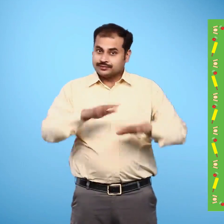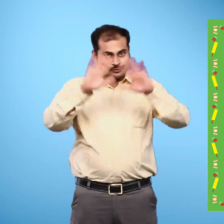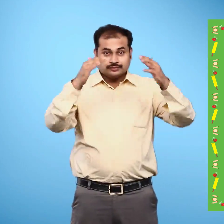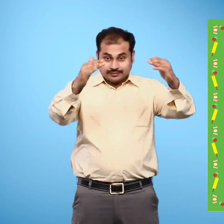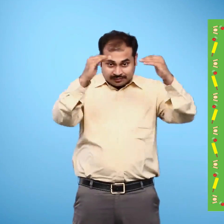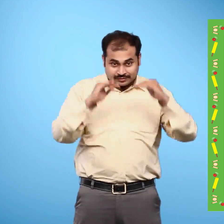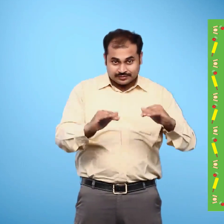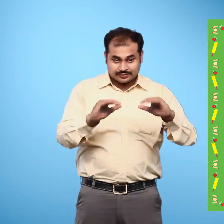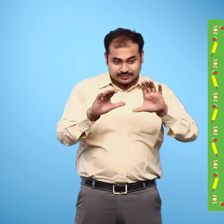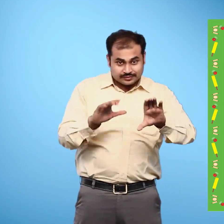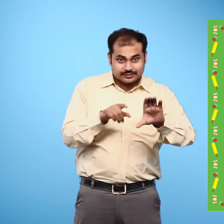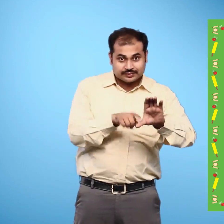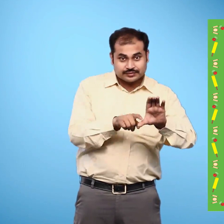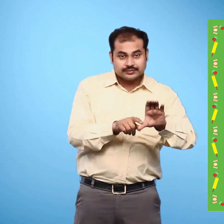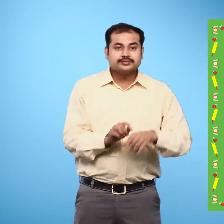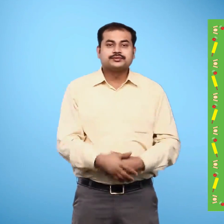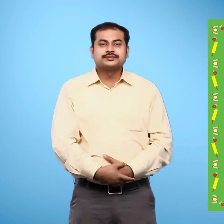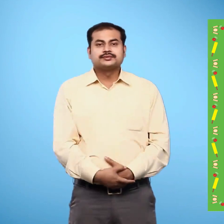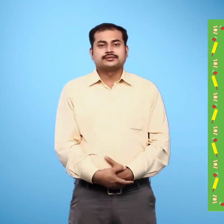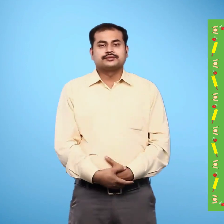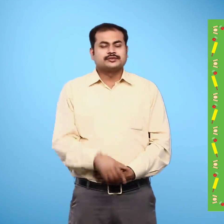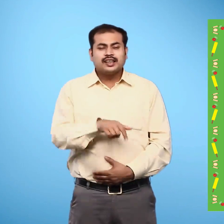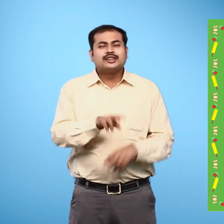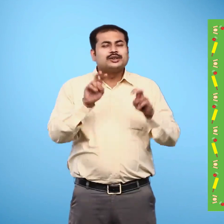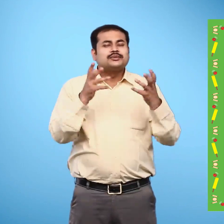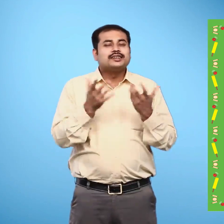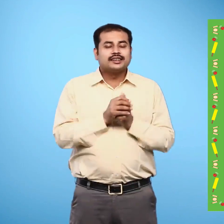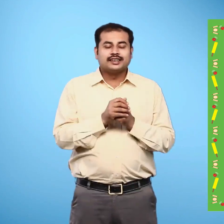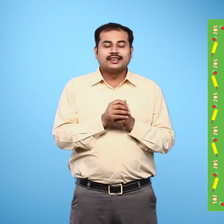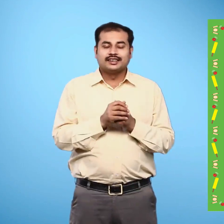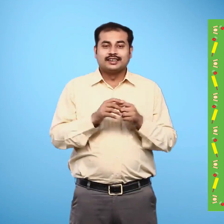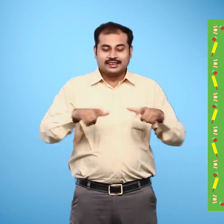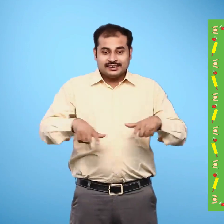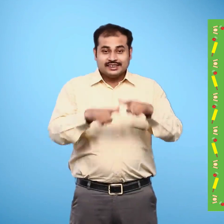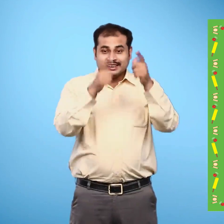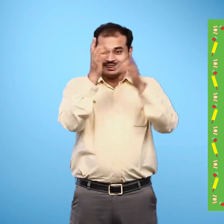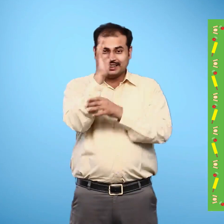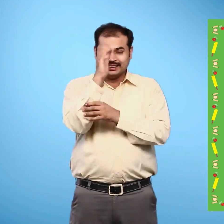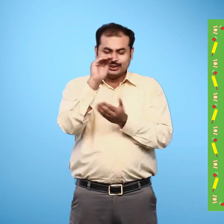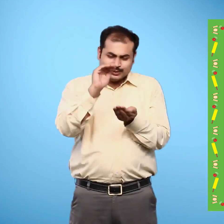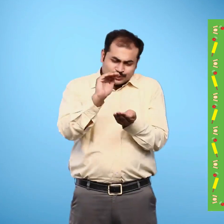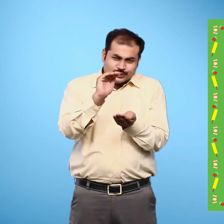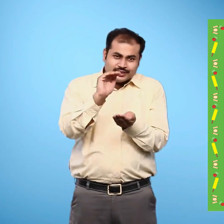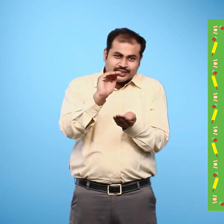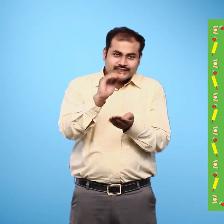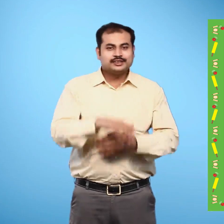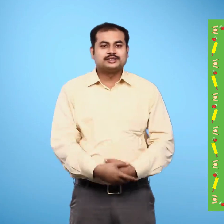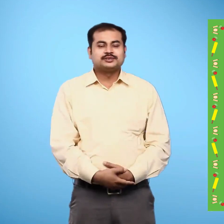Part 2. My tiny tree.